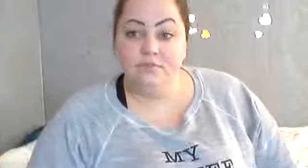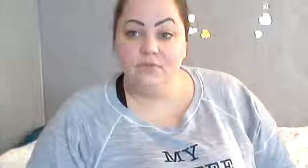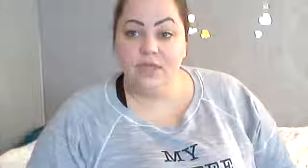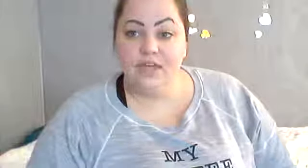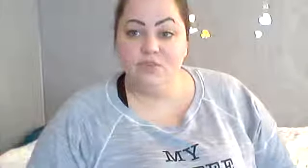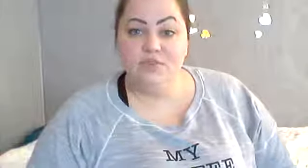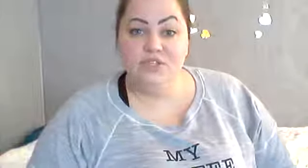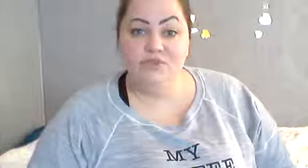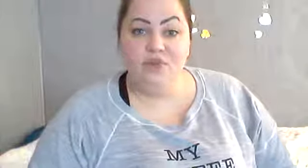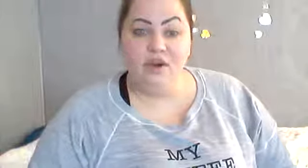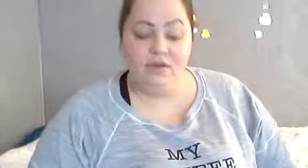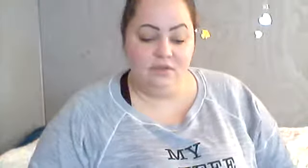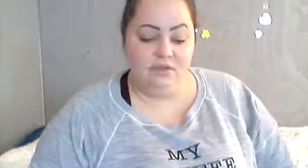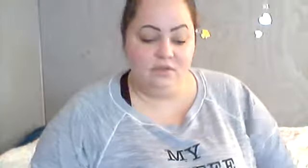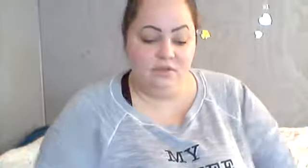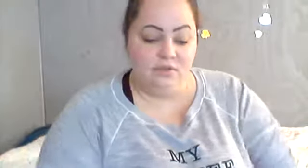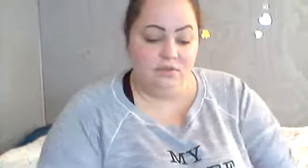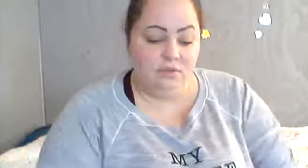You guys with me so far?